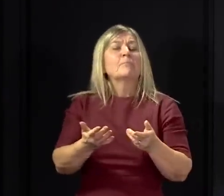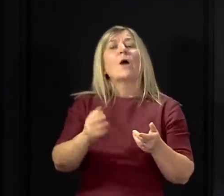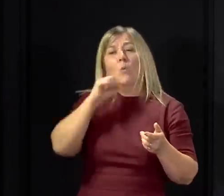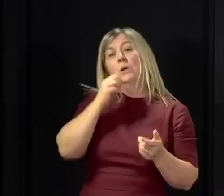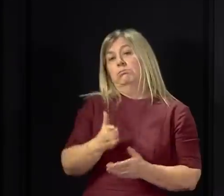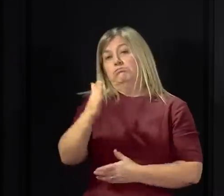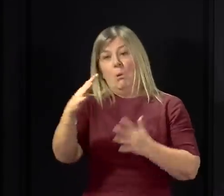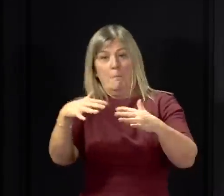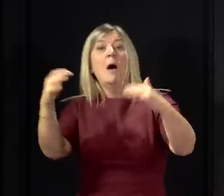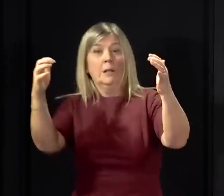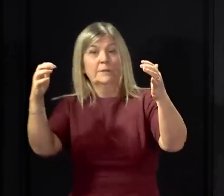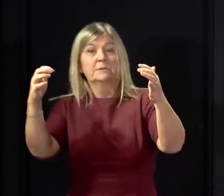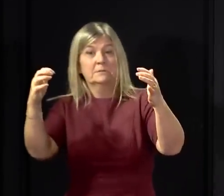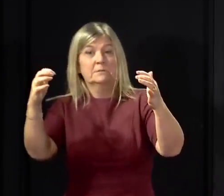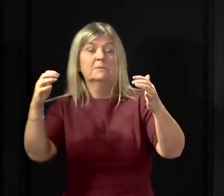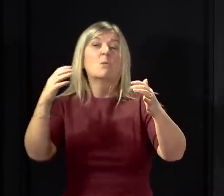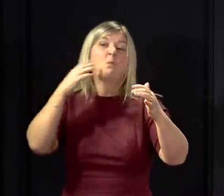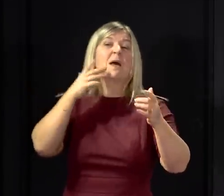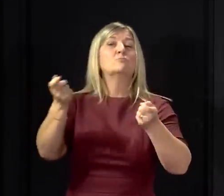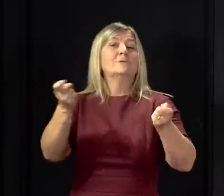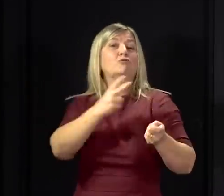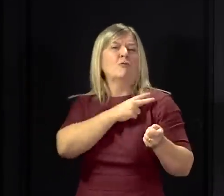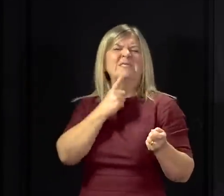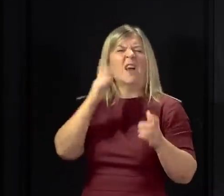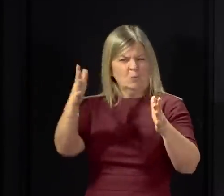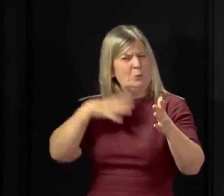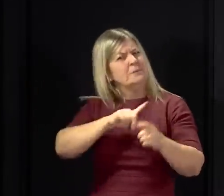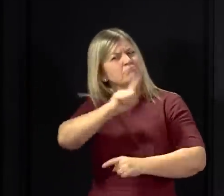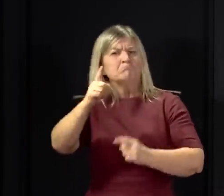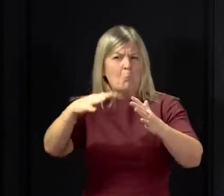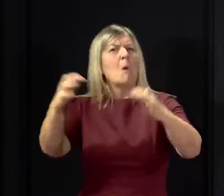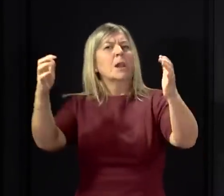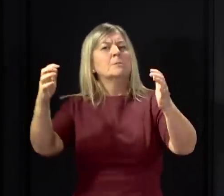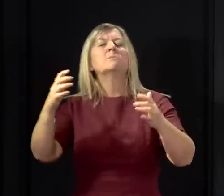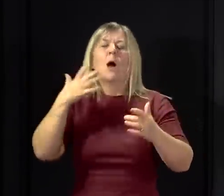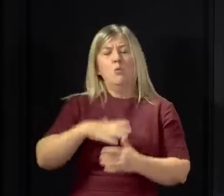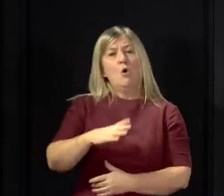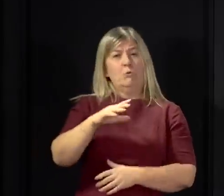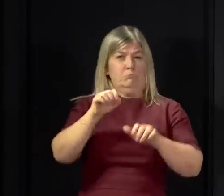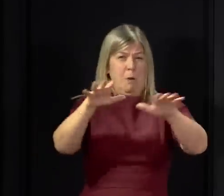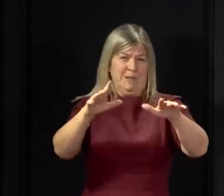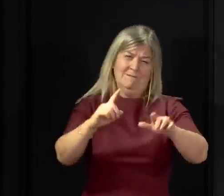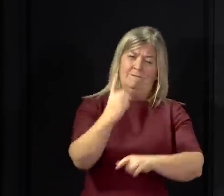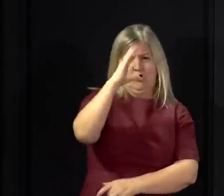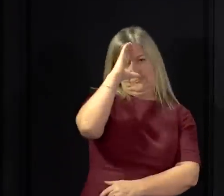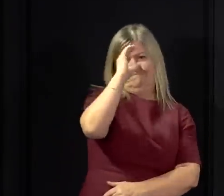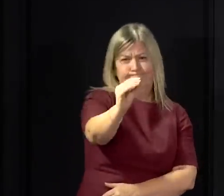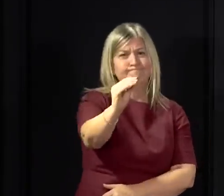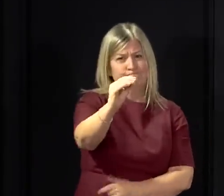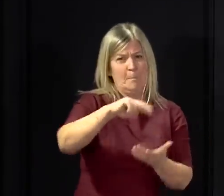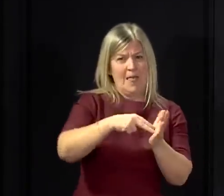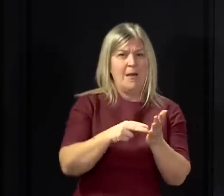that is necessary, but I didn't want to leave any time before setting out to you, the public, what these plans